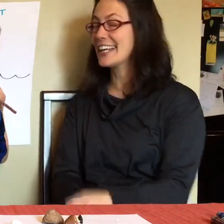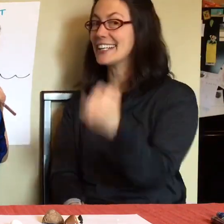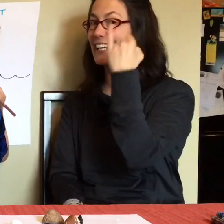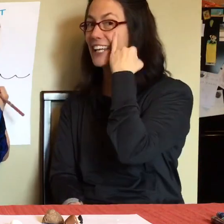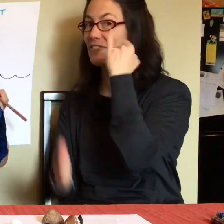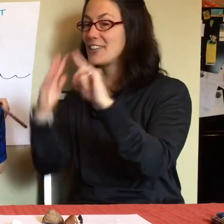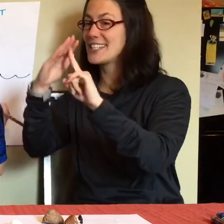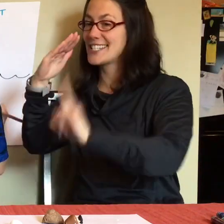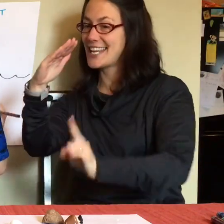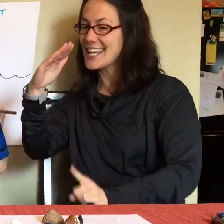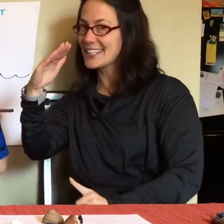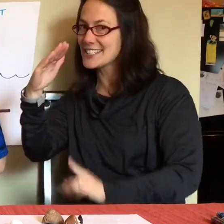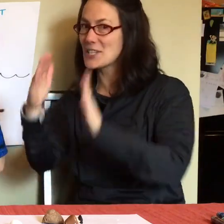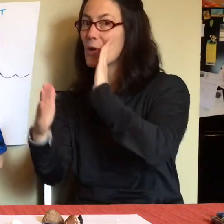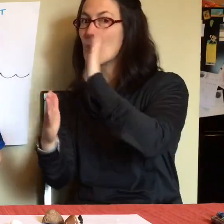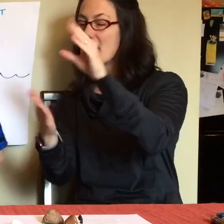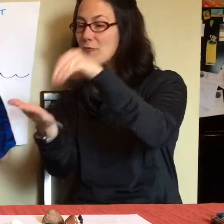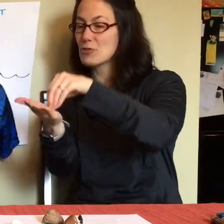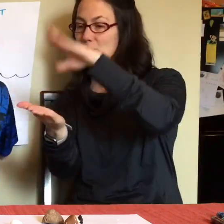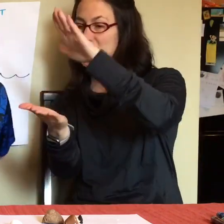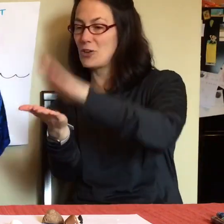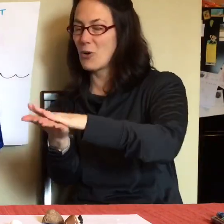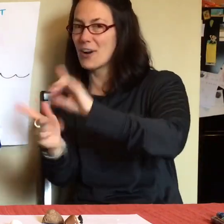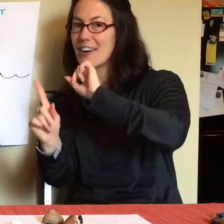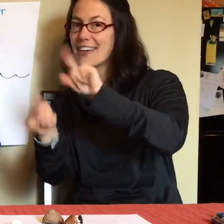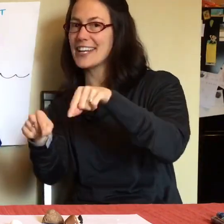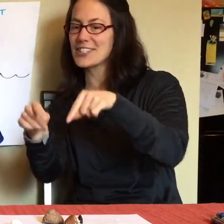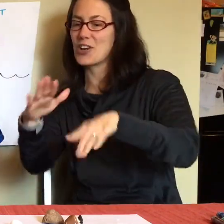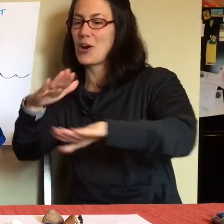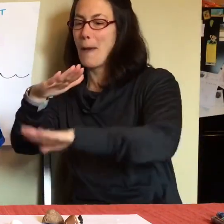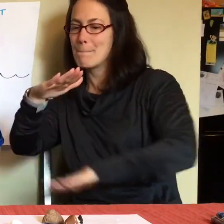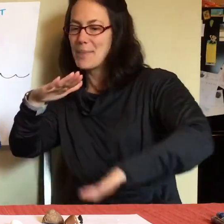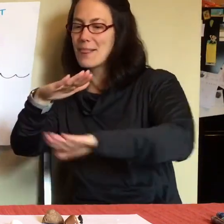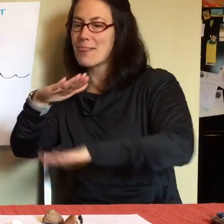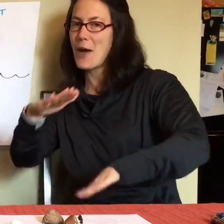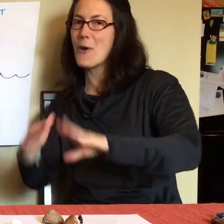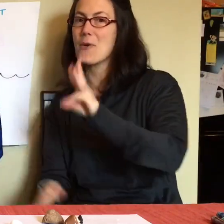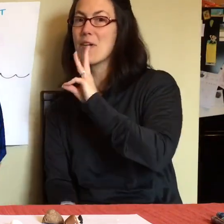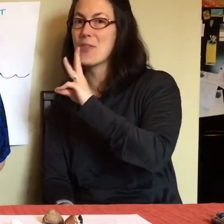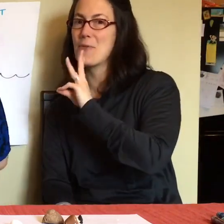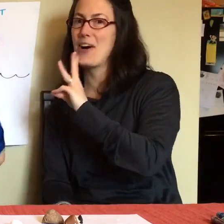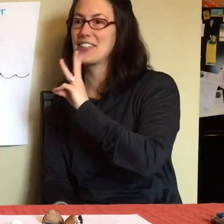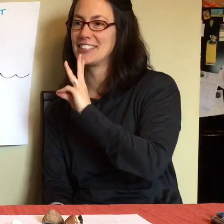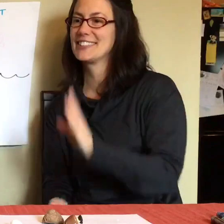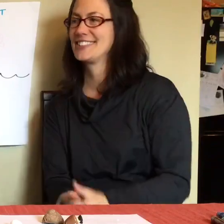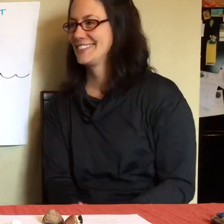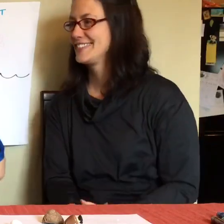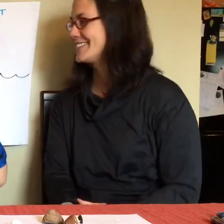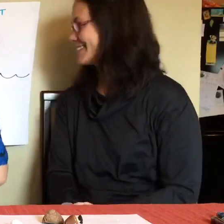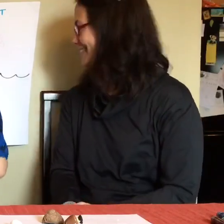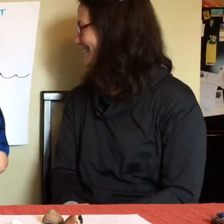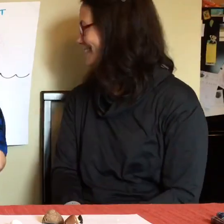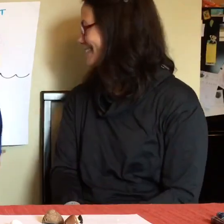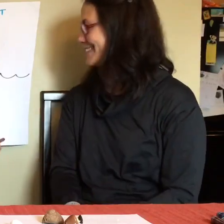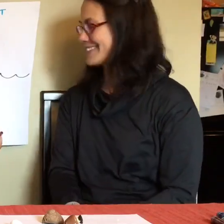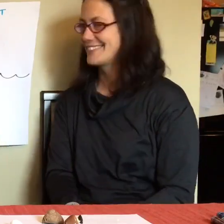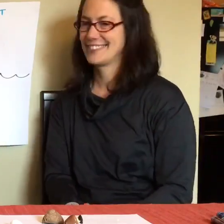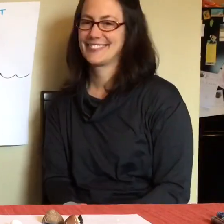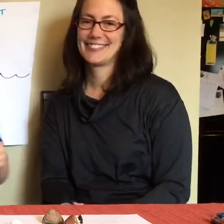Right. If it sinks, we have to record our answer below the water. it smells